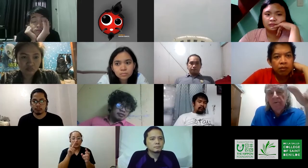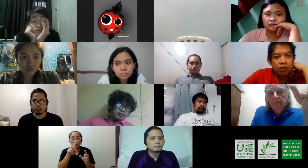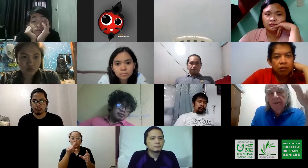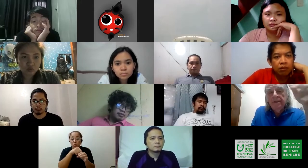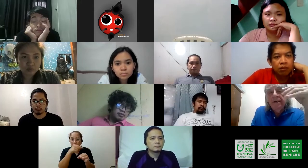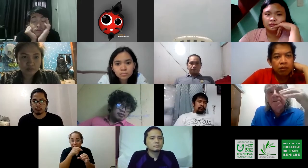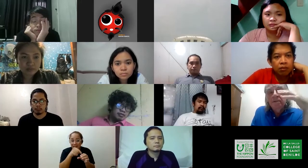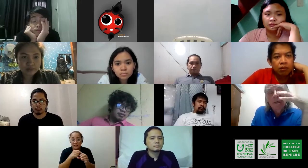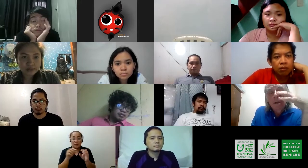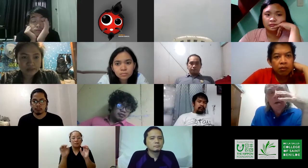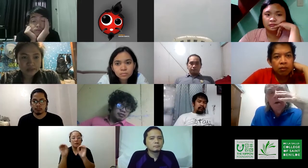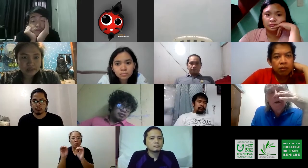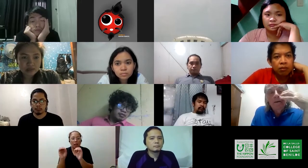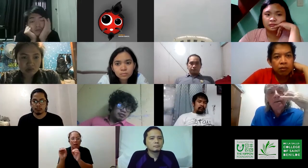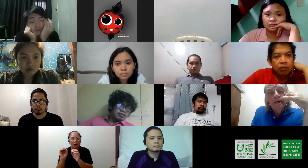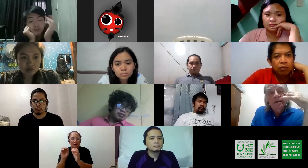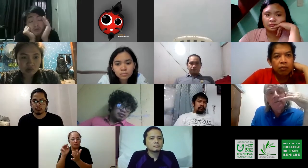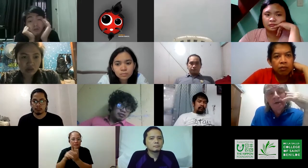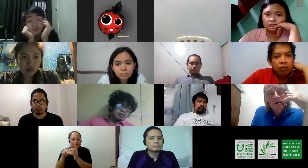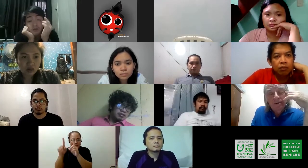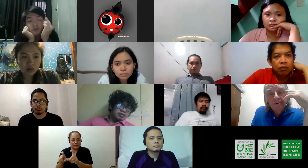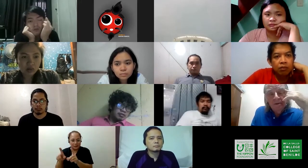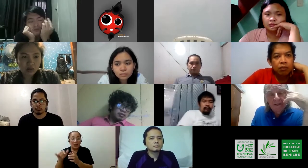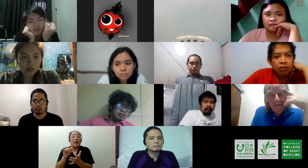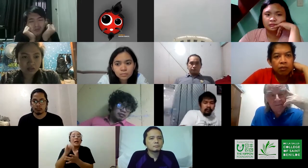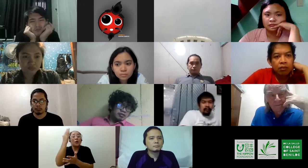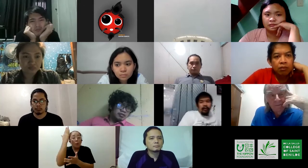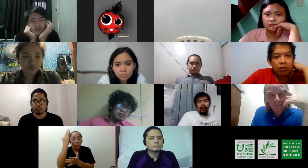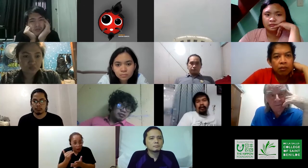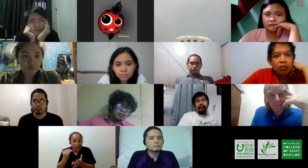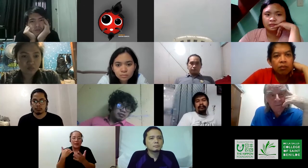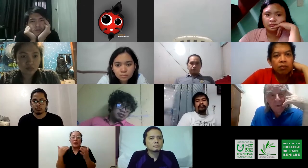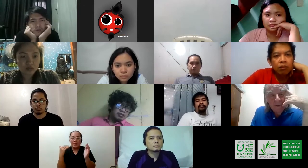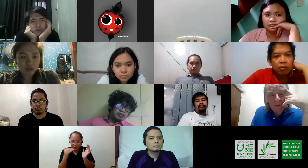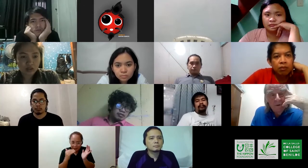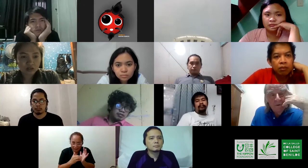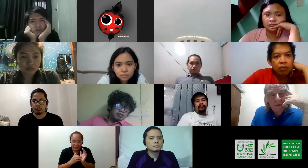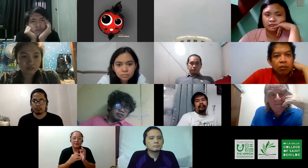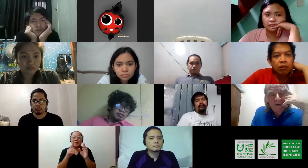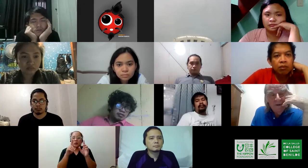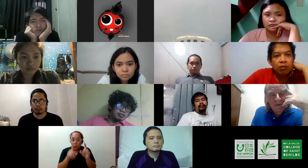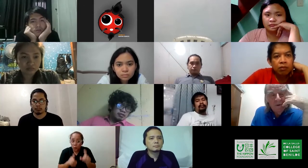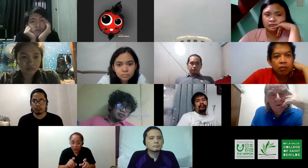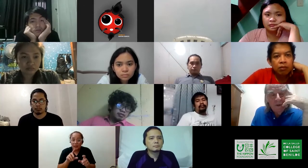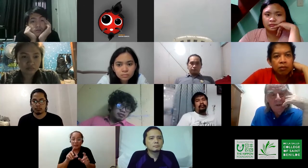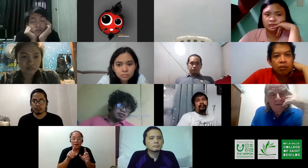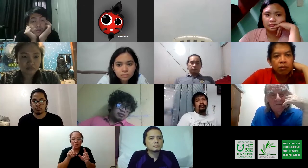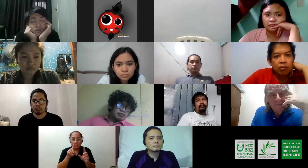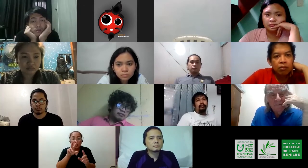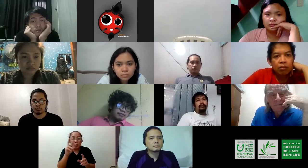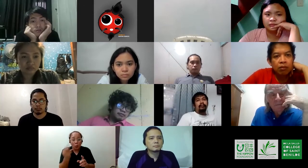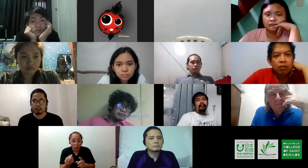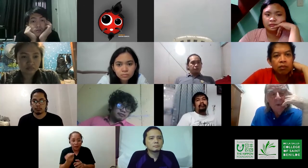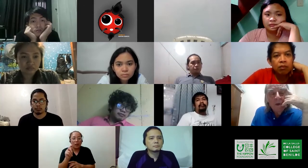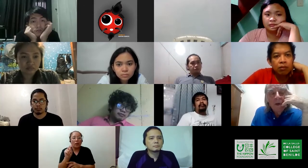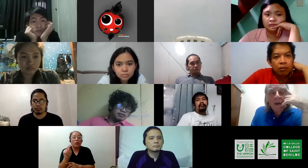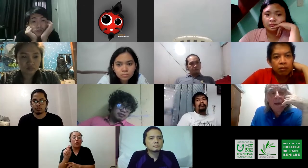the test on next week on Thursday, so you can finish the course. And